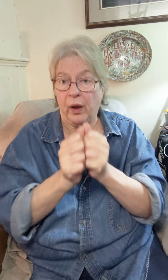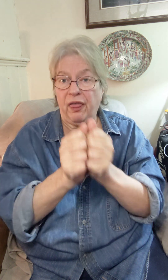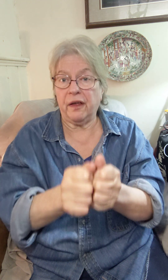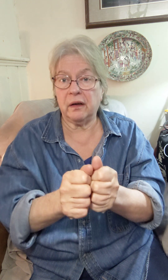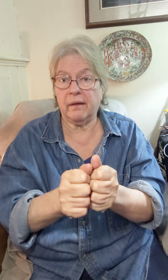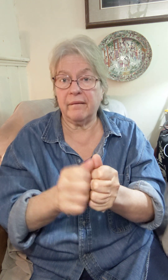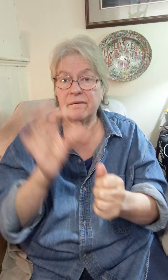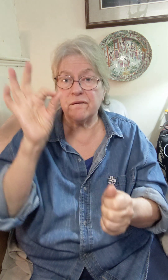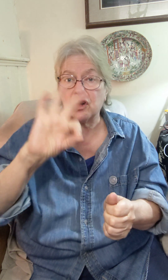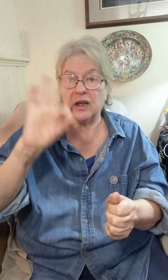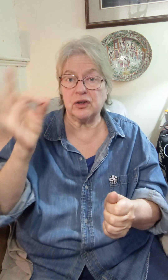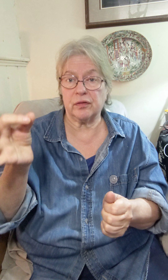With French